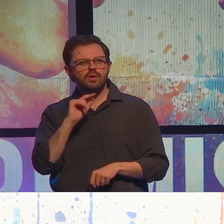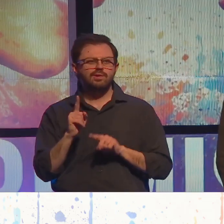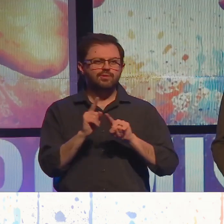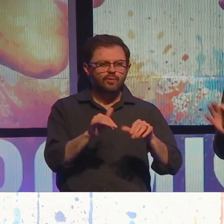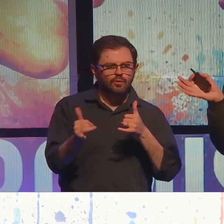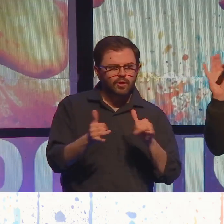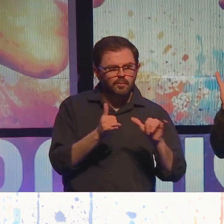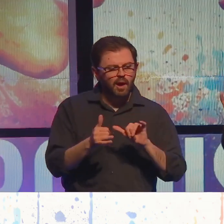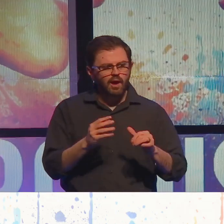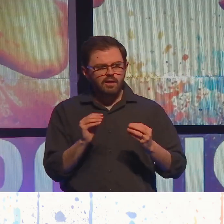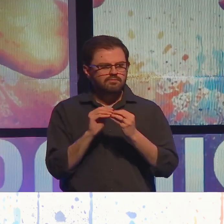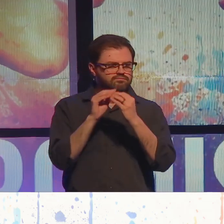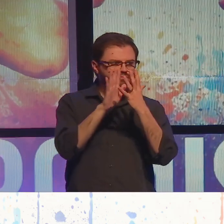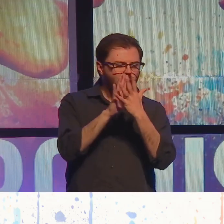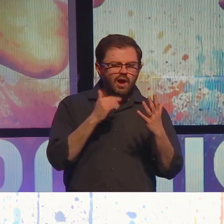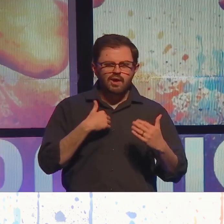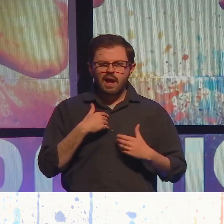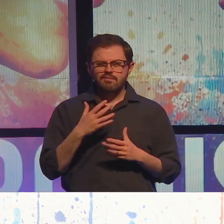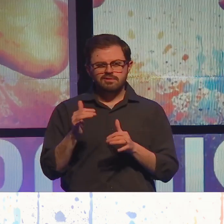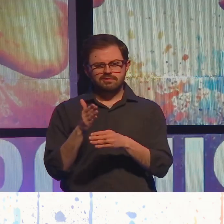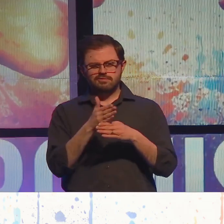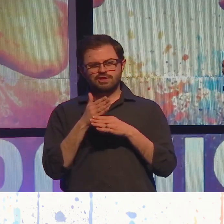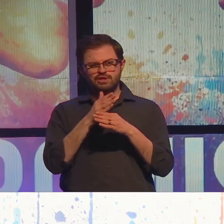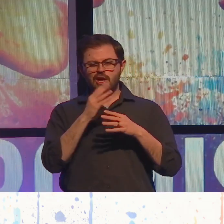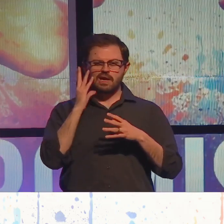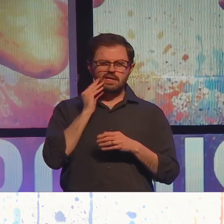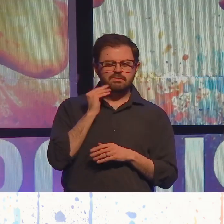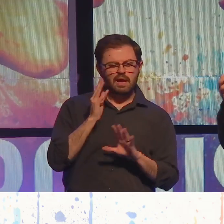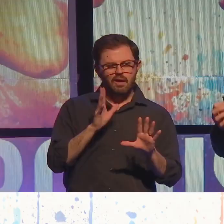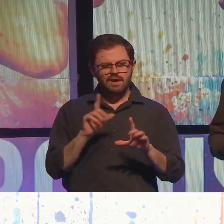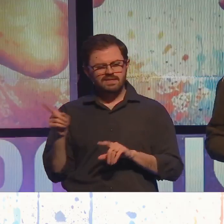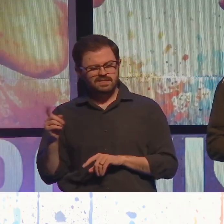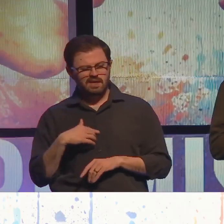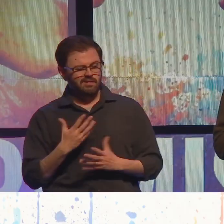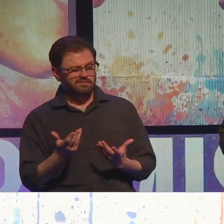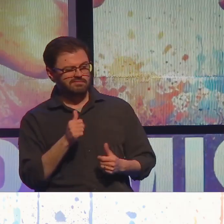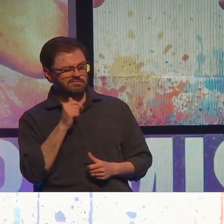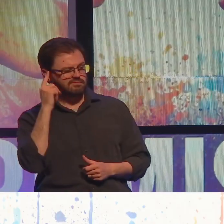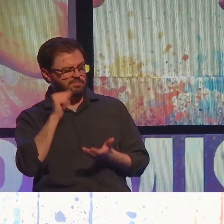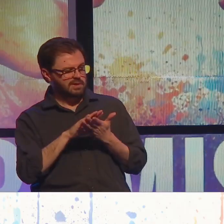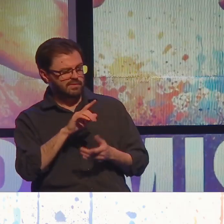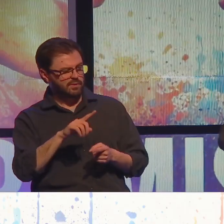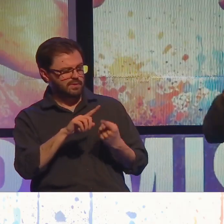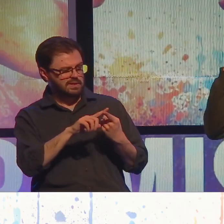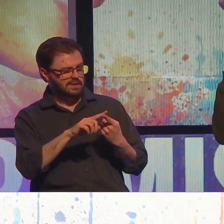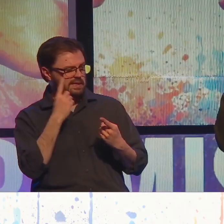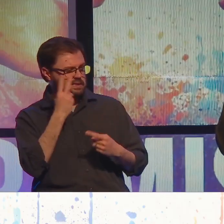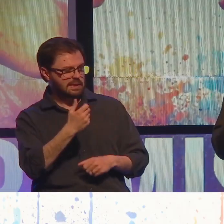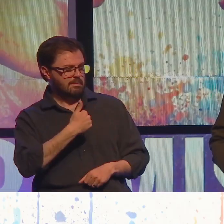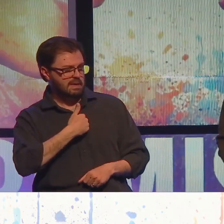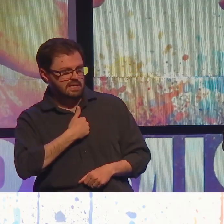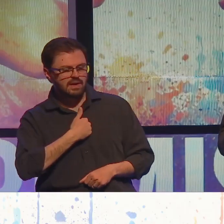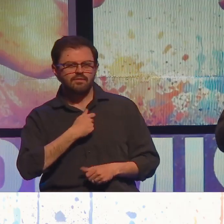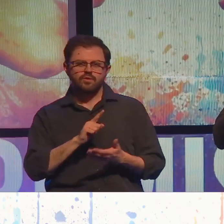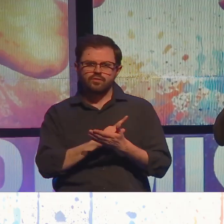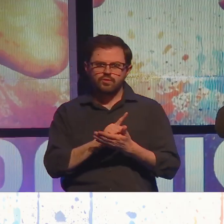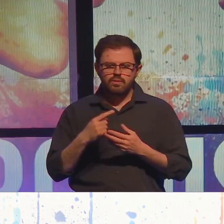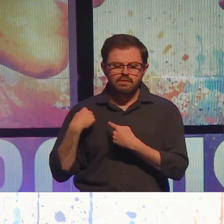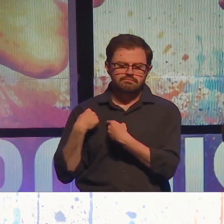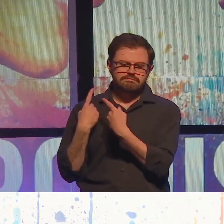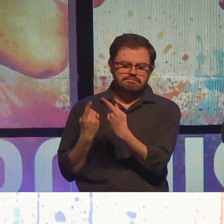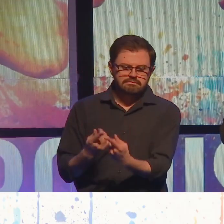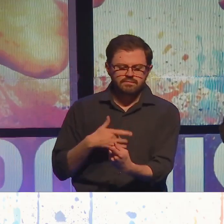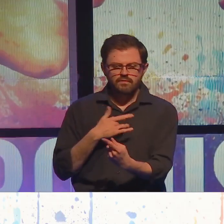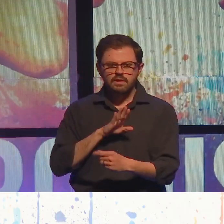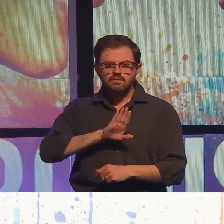it. Not until I see it will I believe it. So there's this tension that exists, a week of friction, a week of frustration, a week